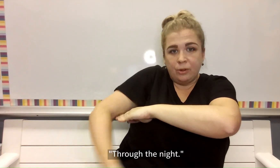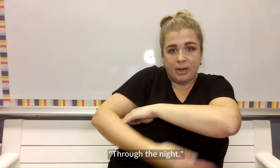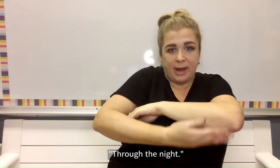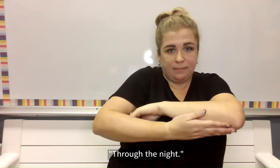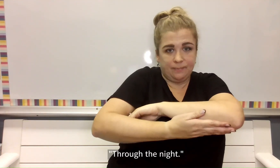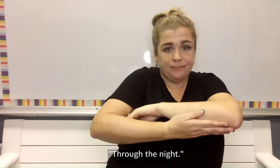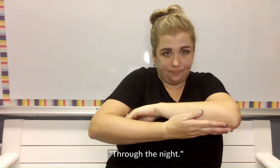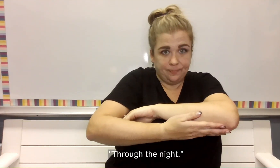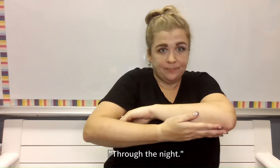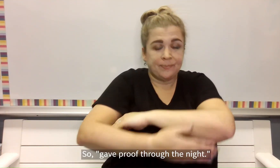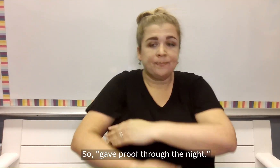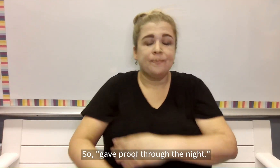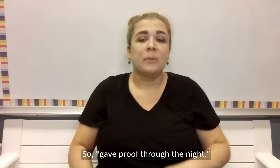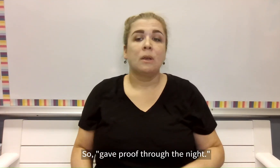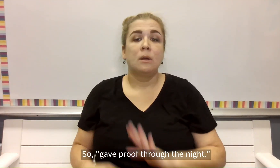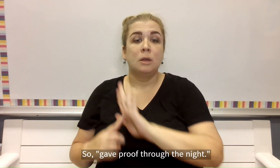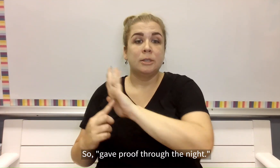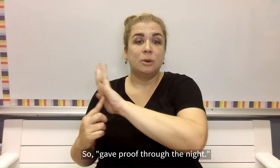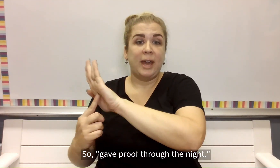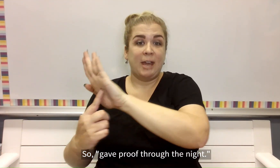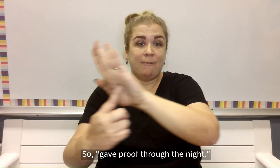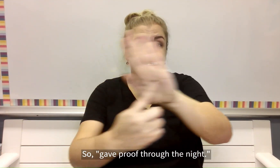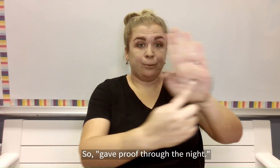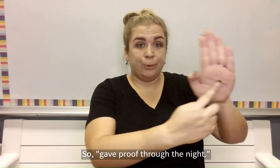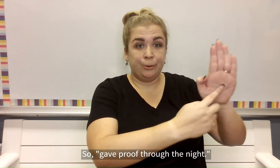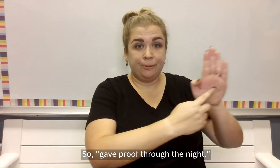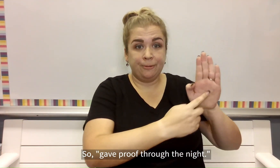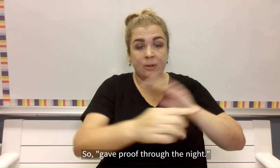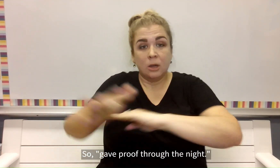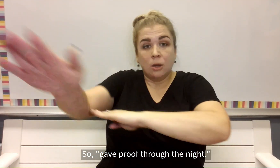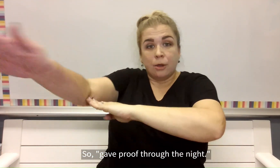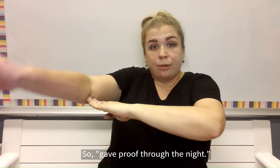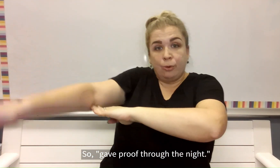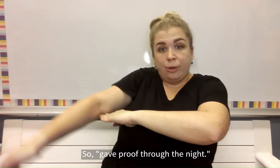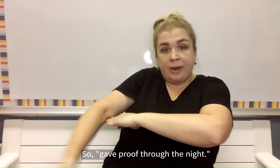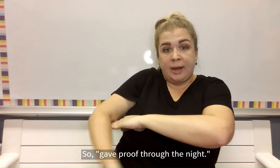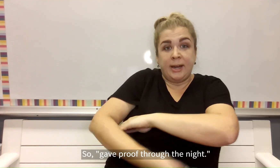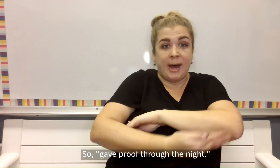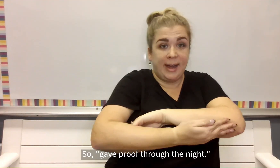the night. So gave proof through the night.